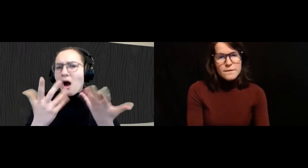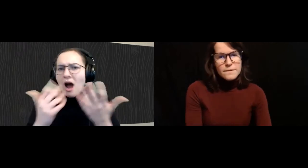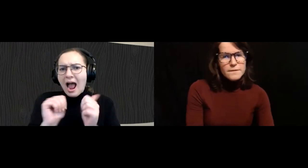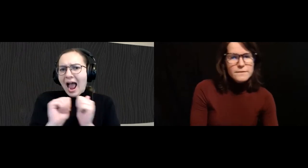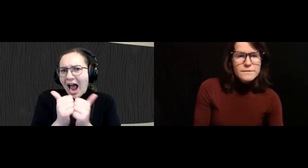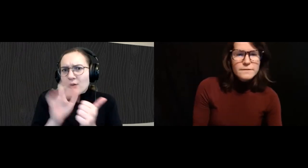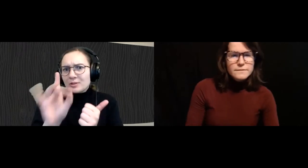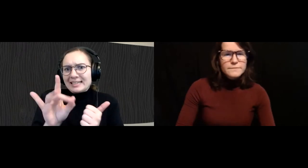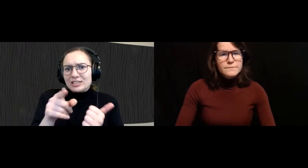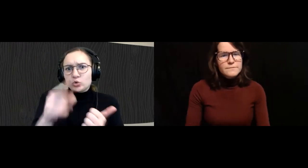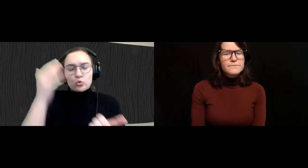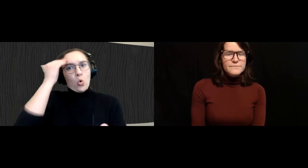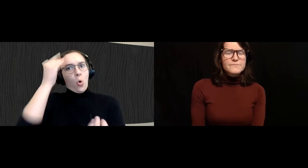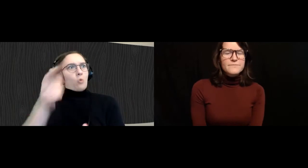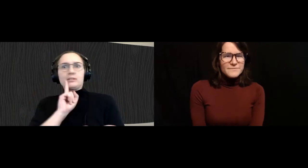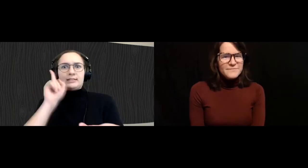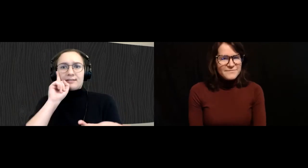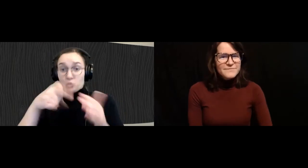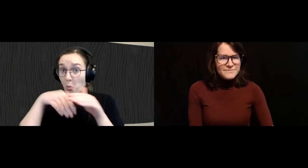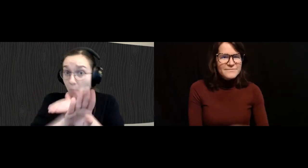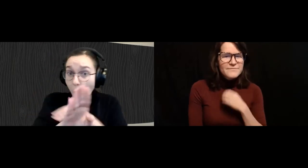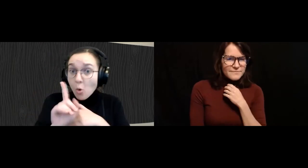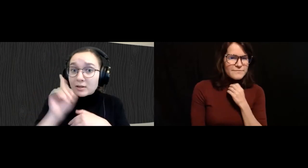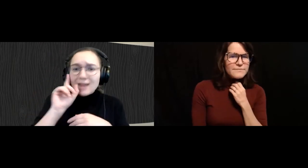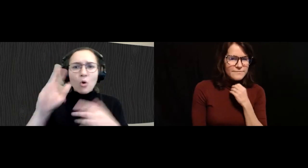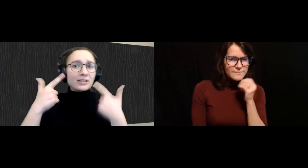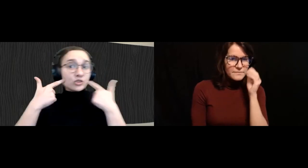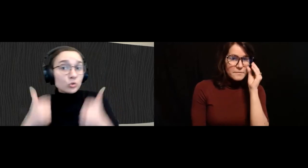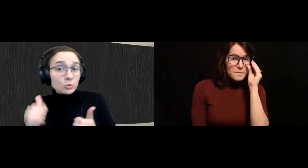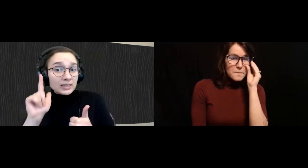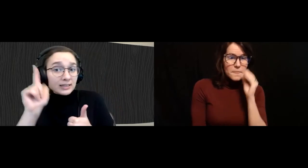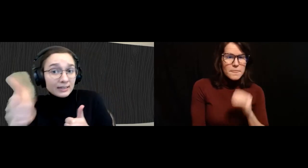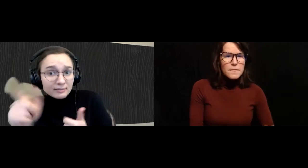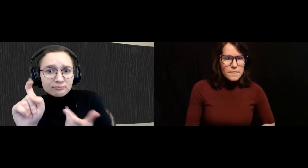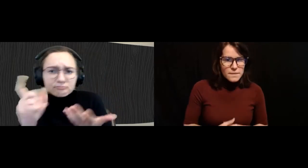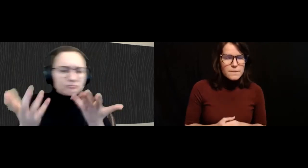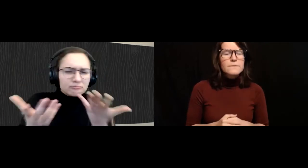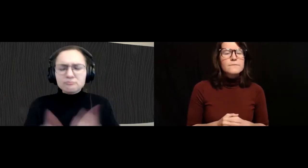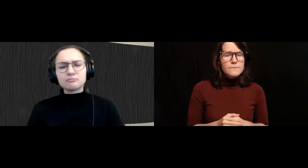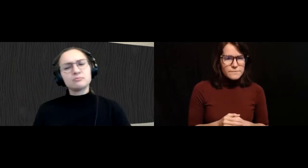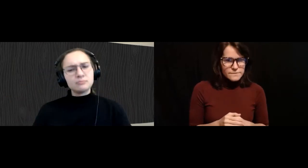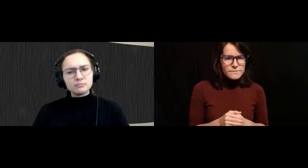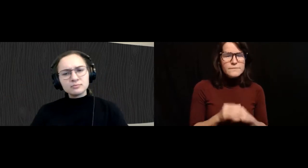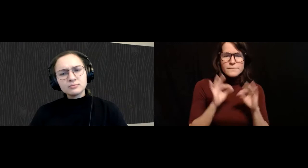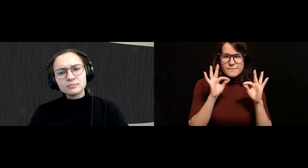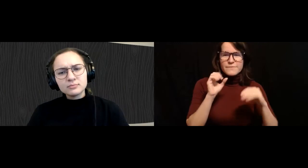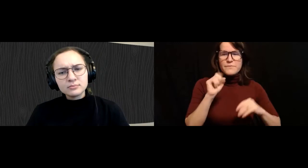you were deaf, or how did you know that you were deaf? Were you born deaf? Did you lose your hearing later?